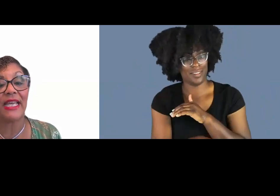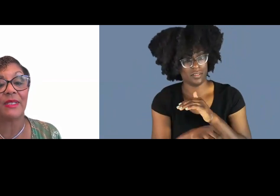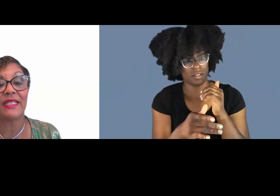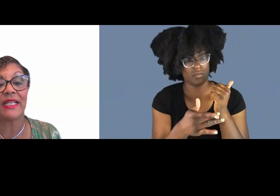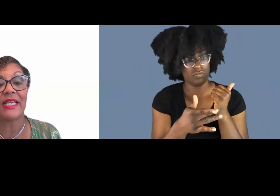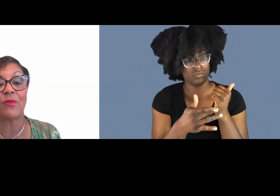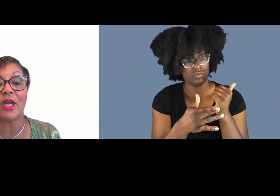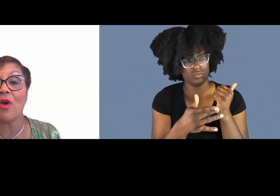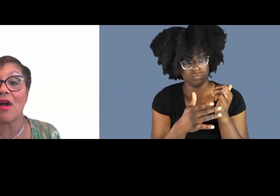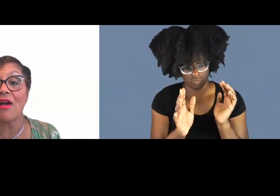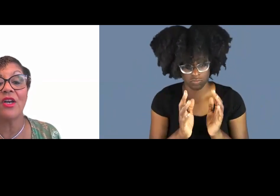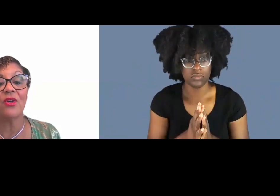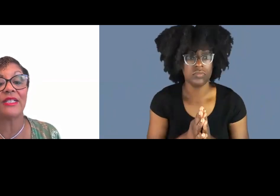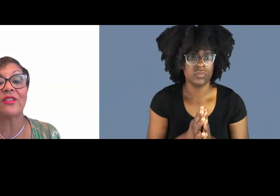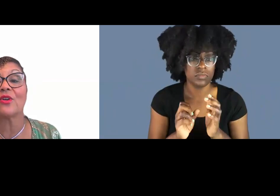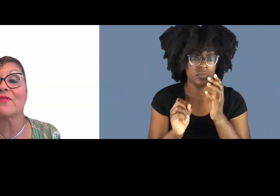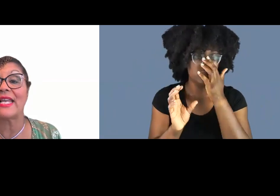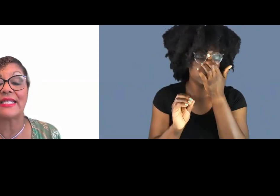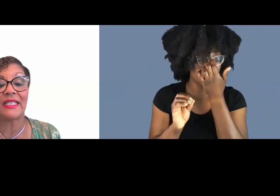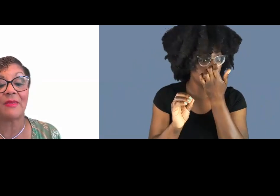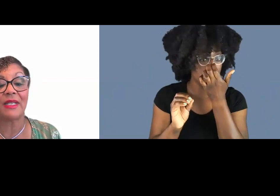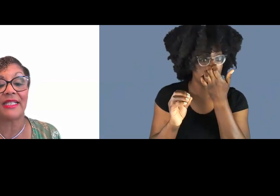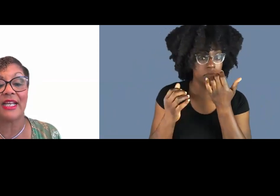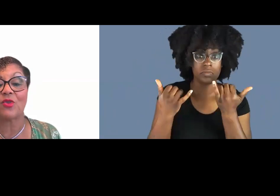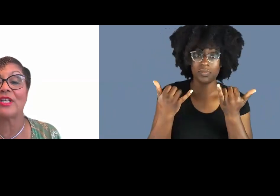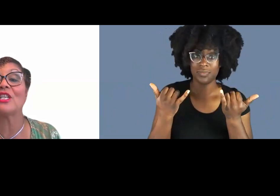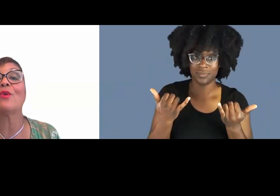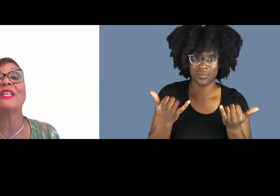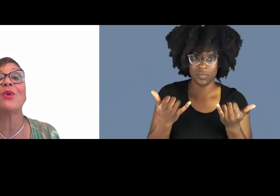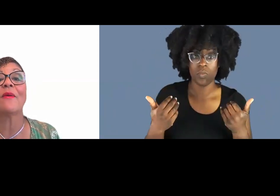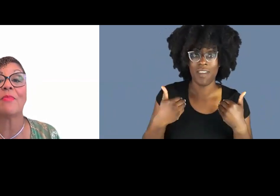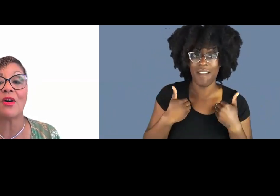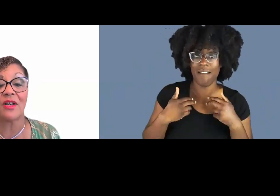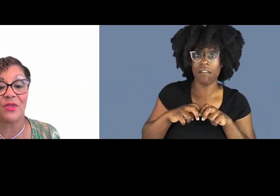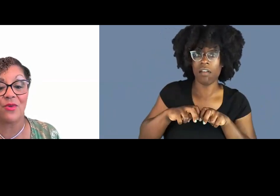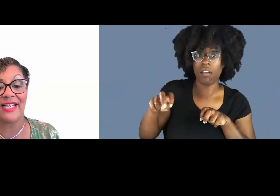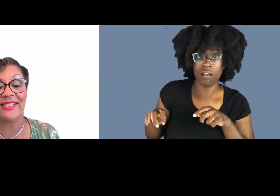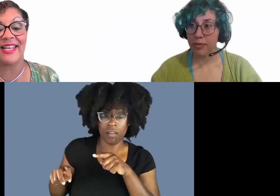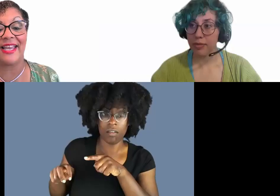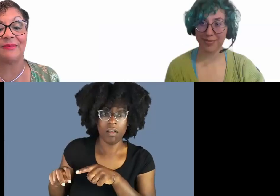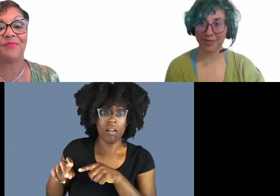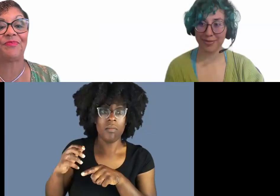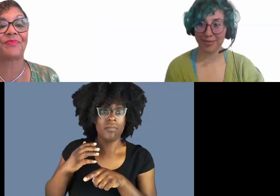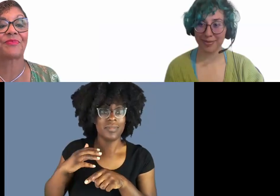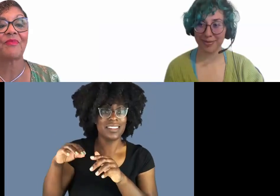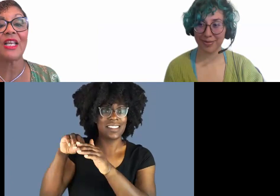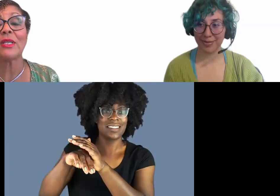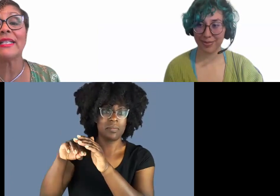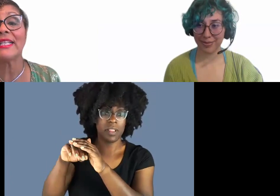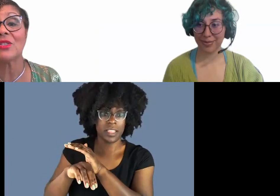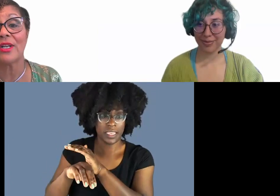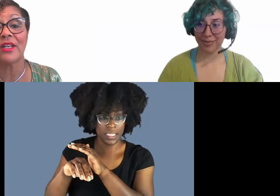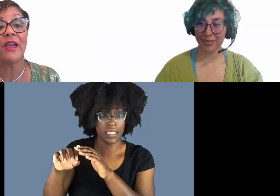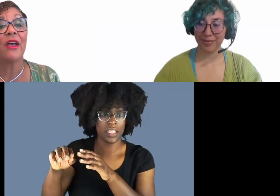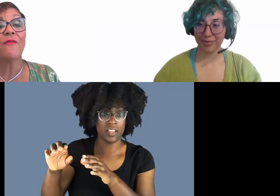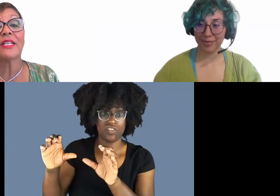in a second, but Citlali Rioja, who is a certified accessibility tester, and she will be doing the bulk of the training today. So let's